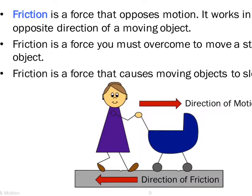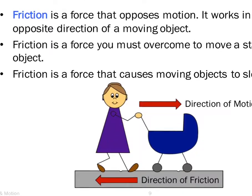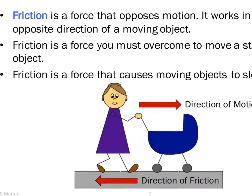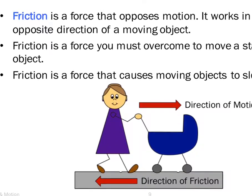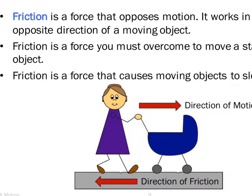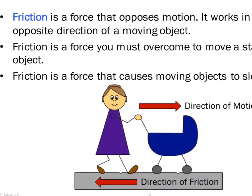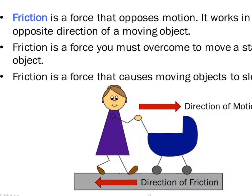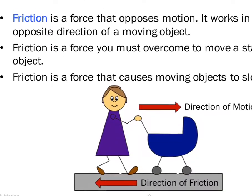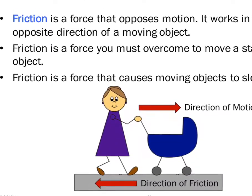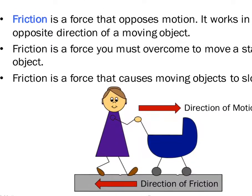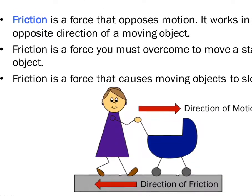the object.